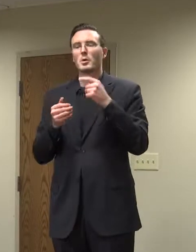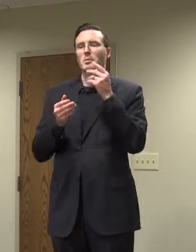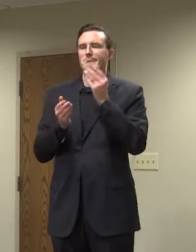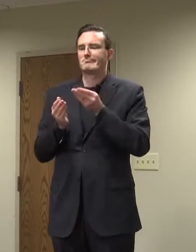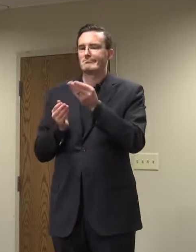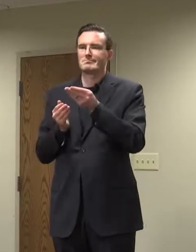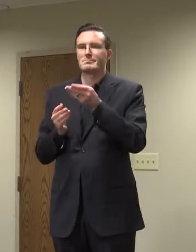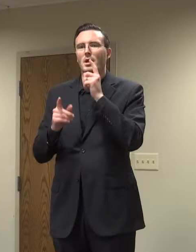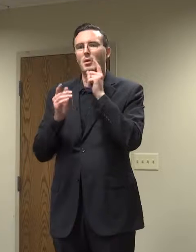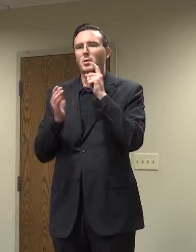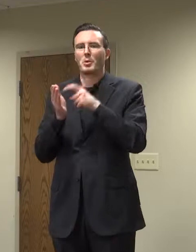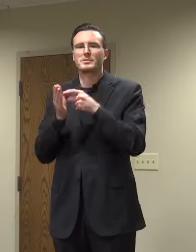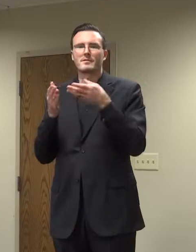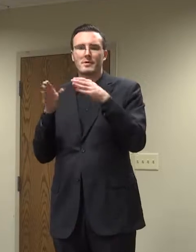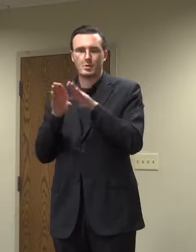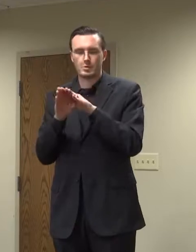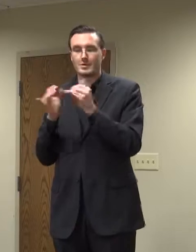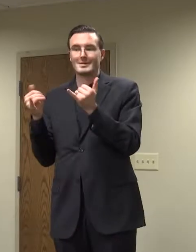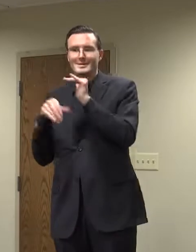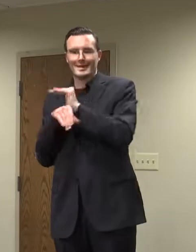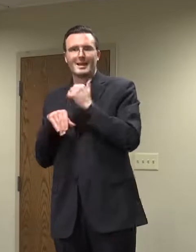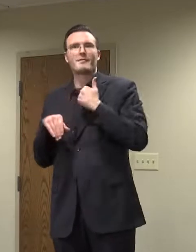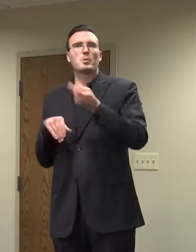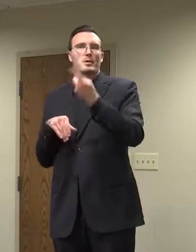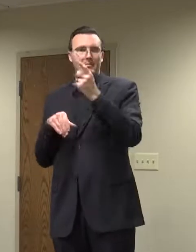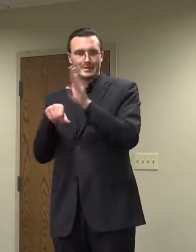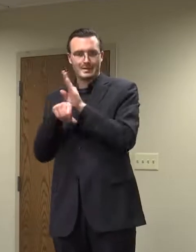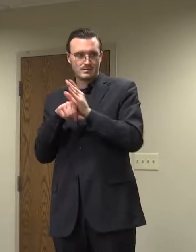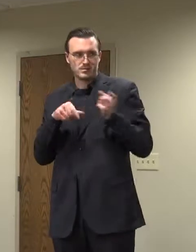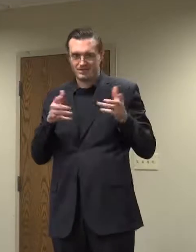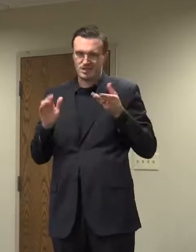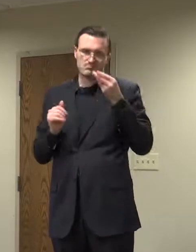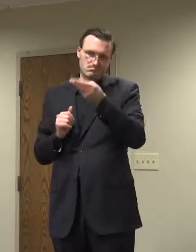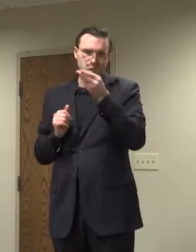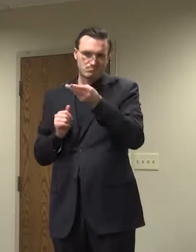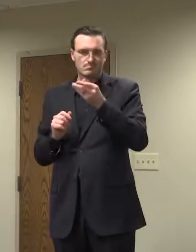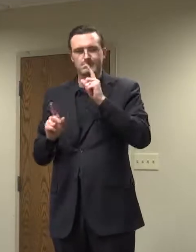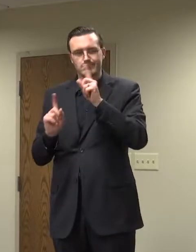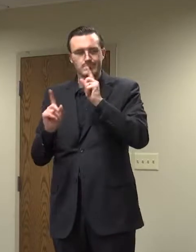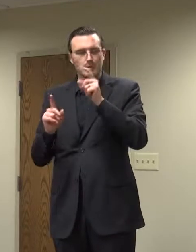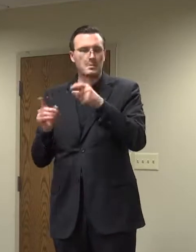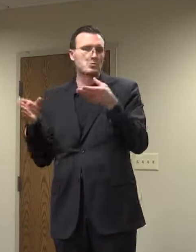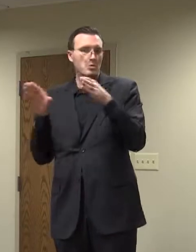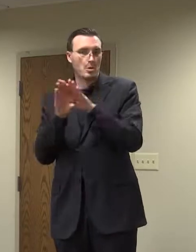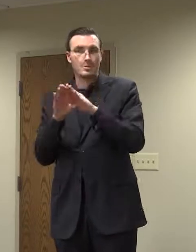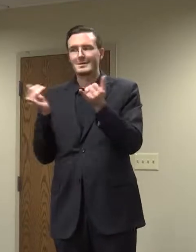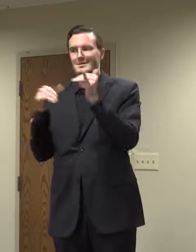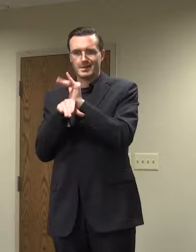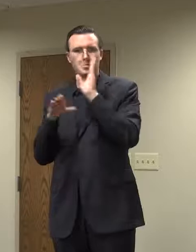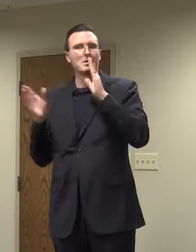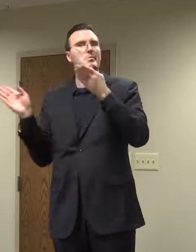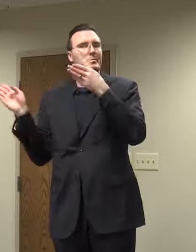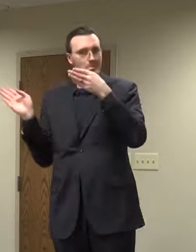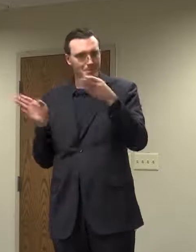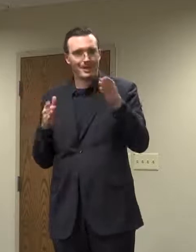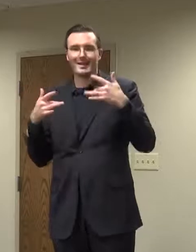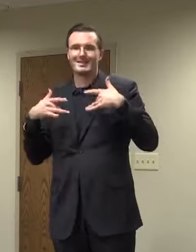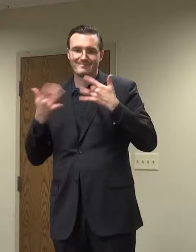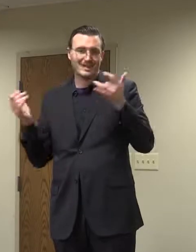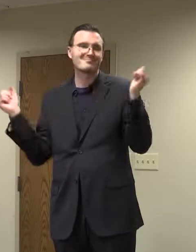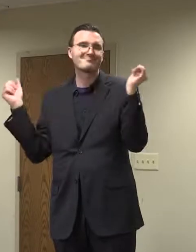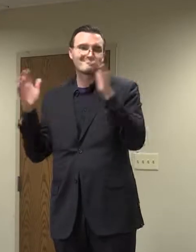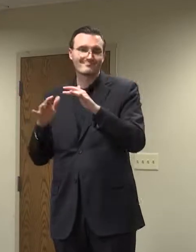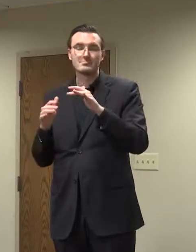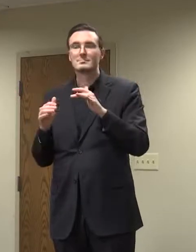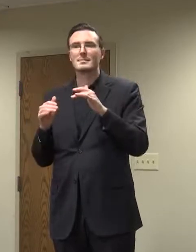campaign rally, if you will, tonight at a business that had multiple of those notices of closure. The advertisement says, first